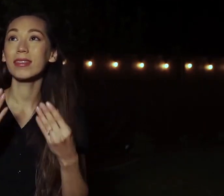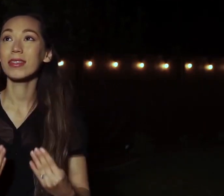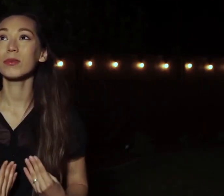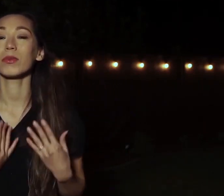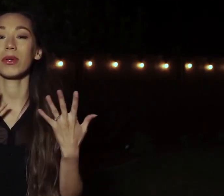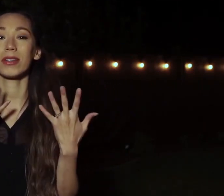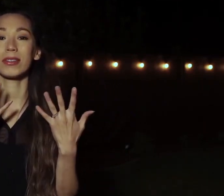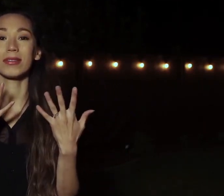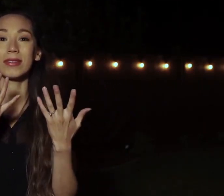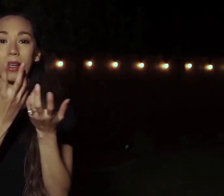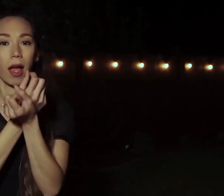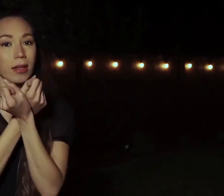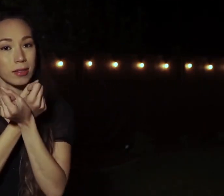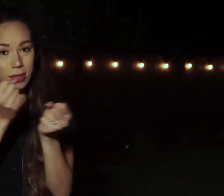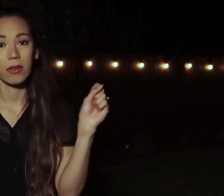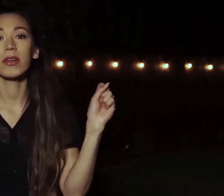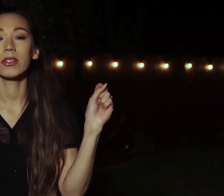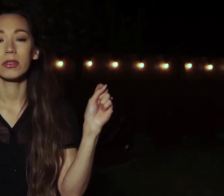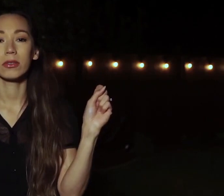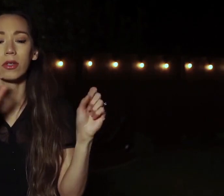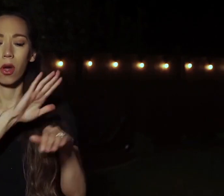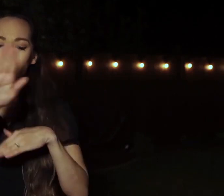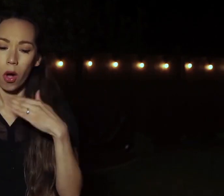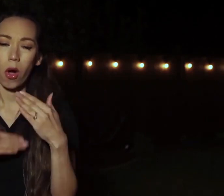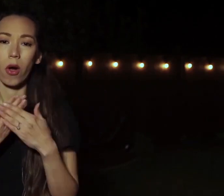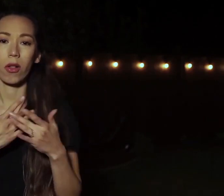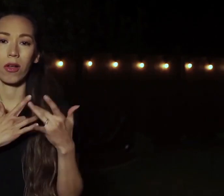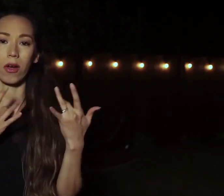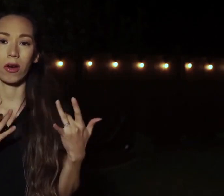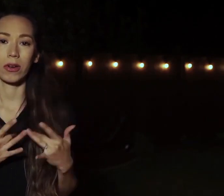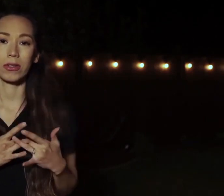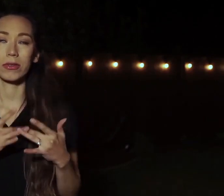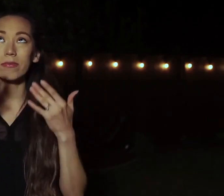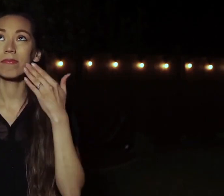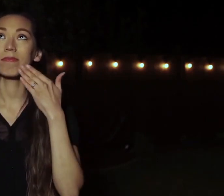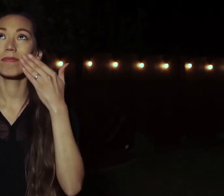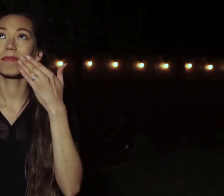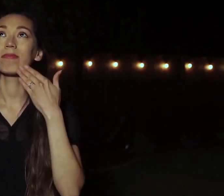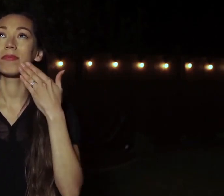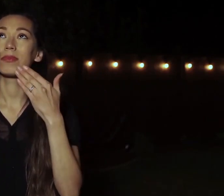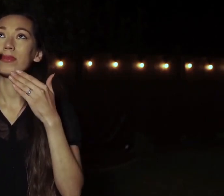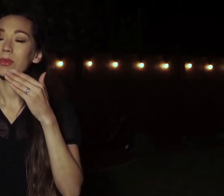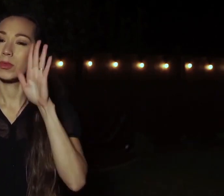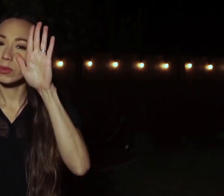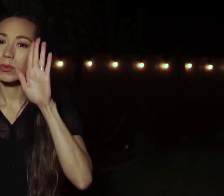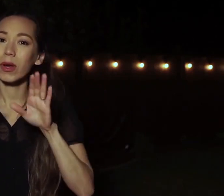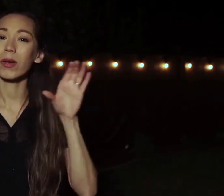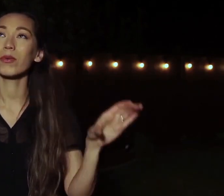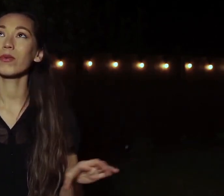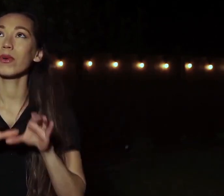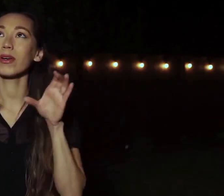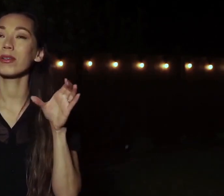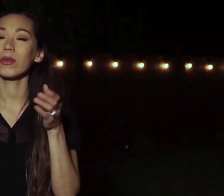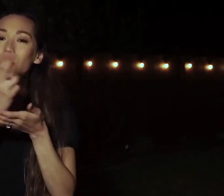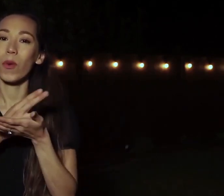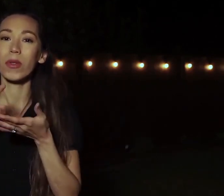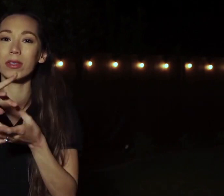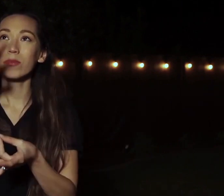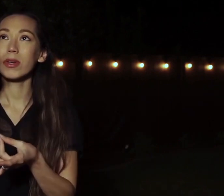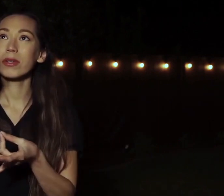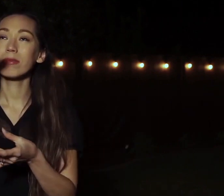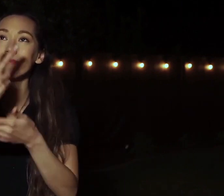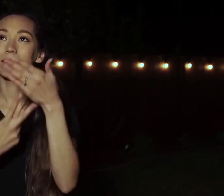inspiration, and salvation in all hearts. We thank you in advance for your great work with the Holy